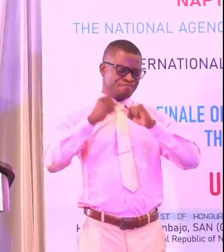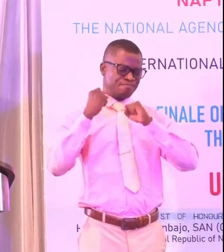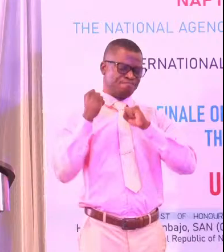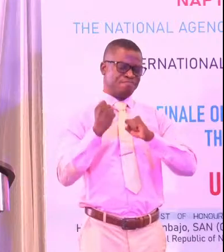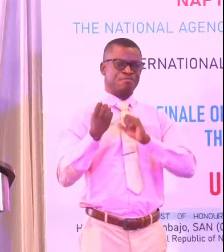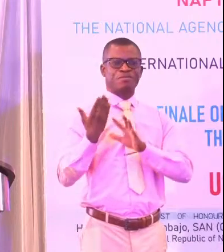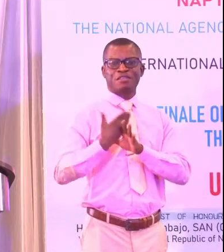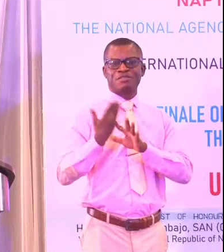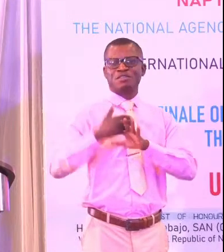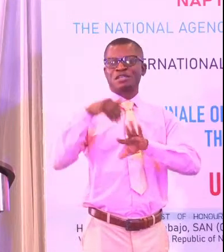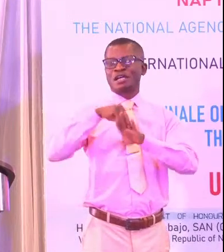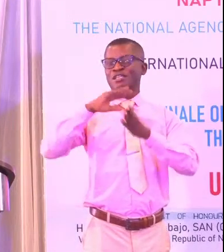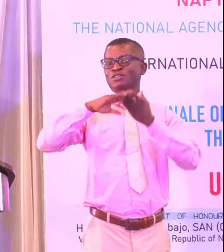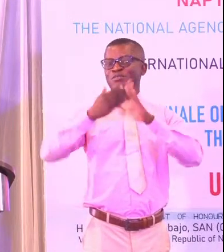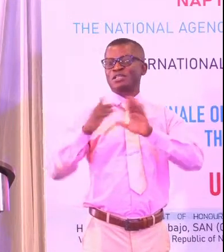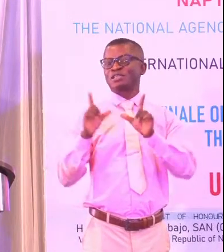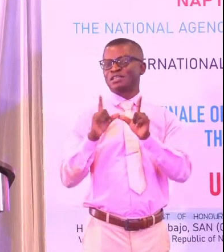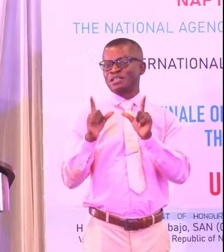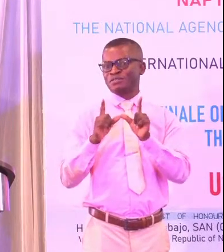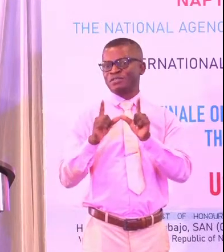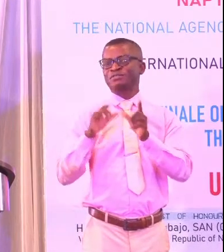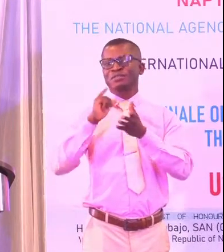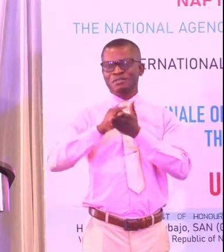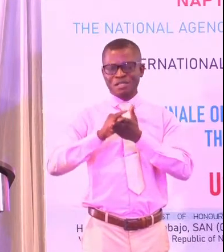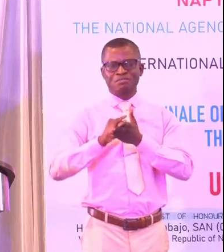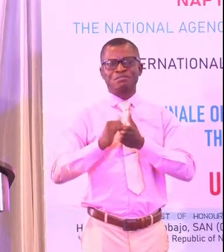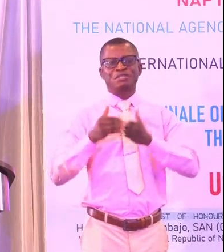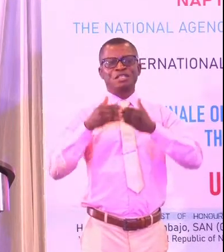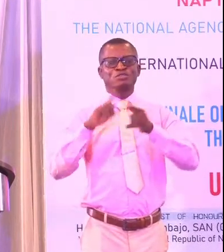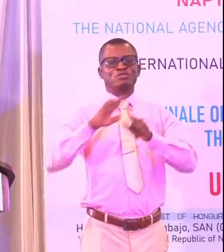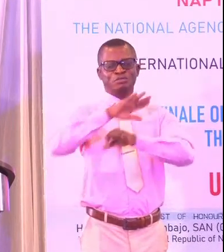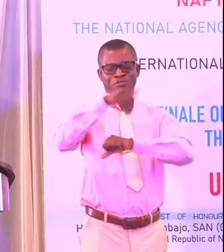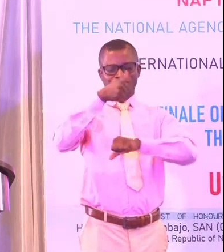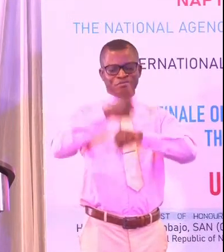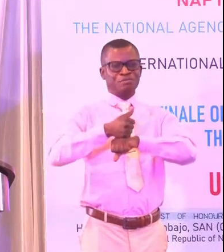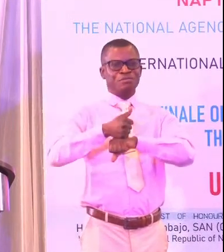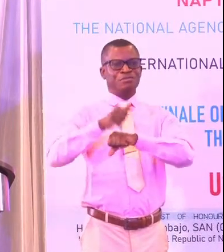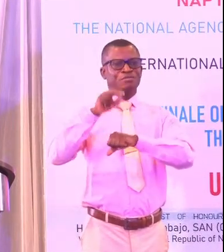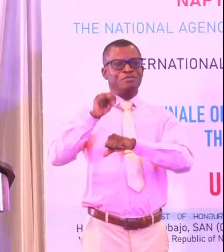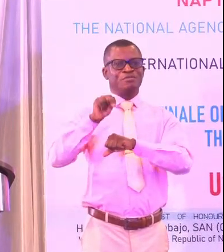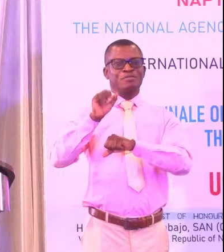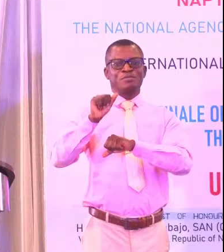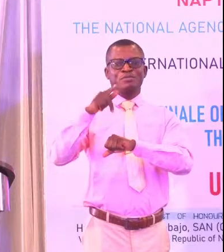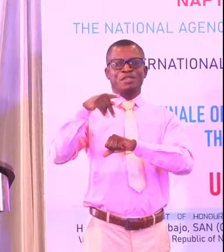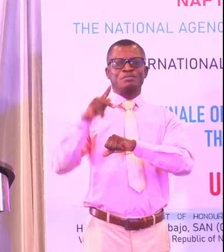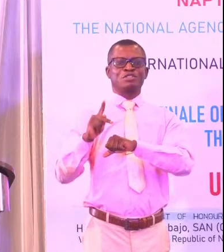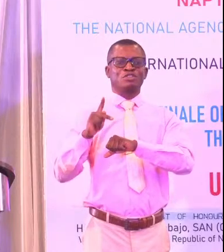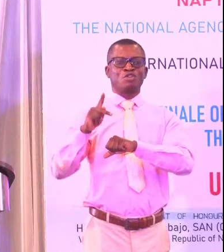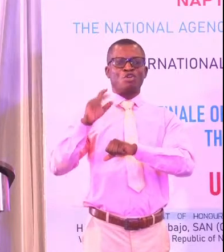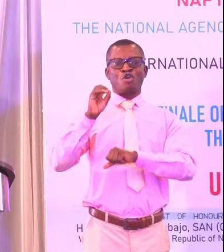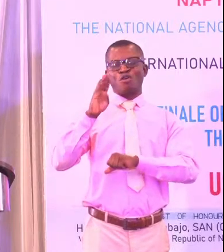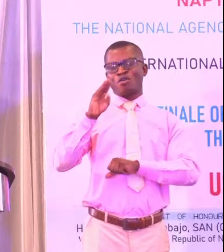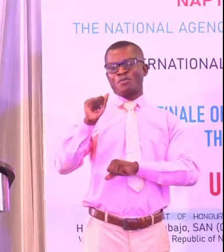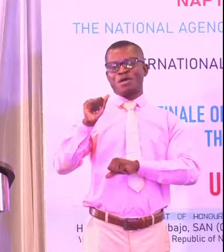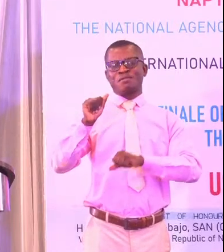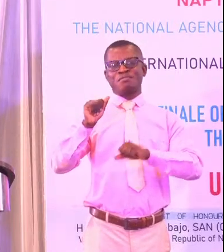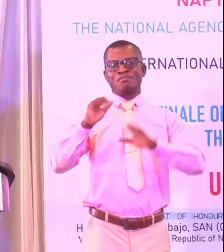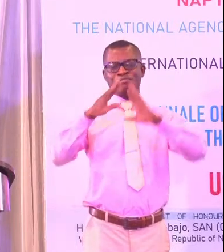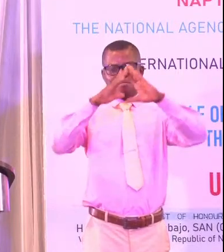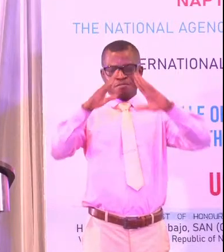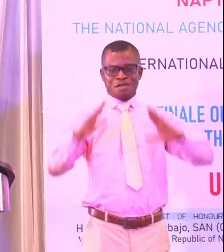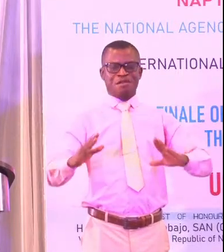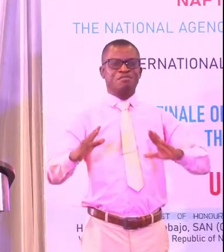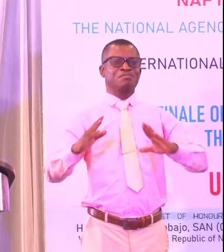level. And this has led to the setting up of the NAPTIP Oba Palace Task Force. This joint task force has begun its